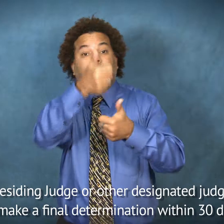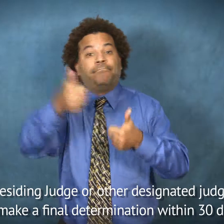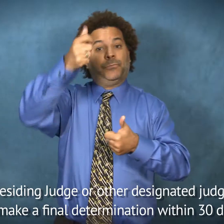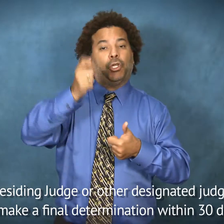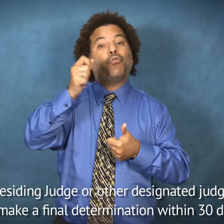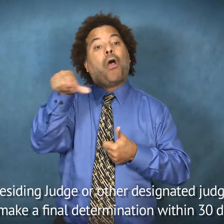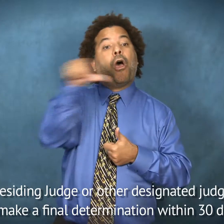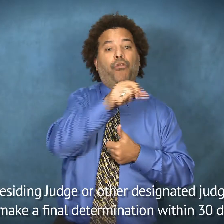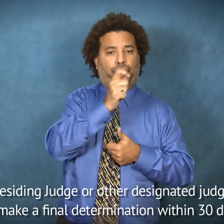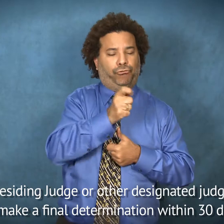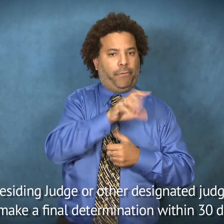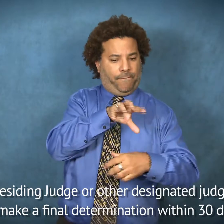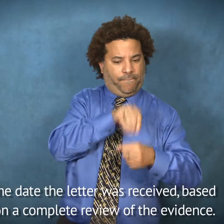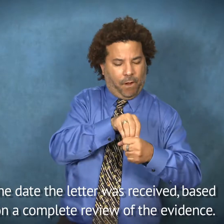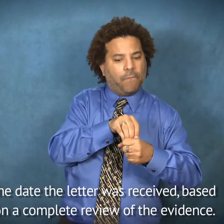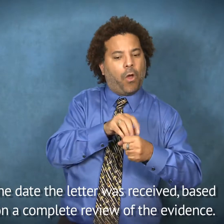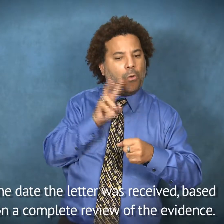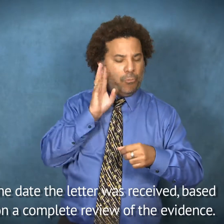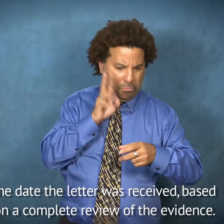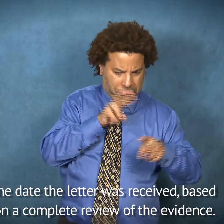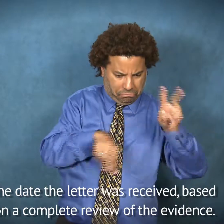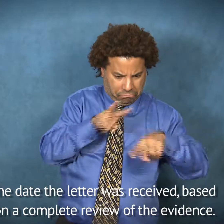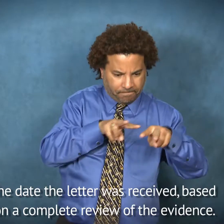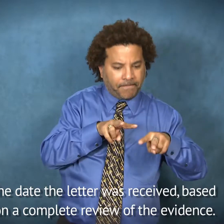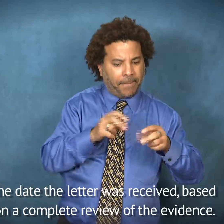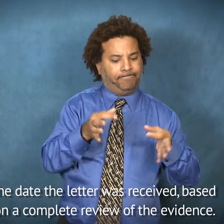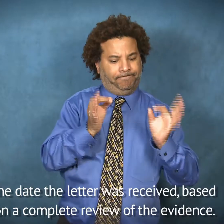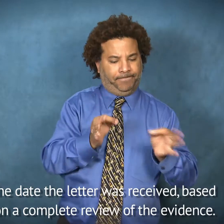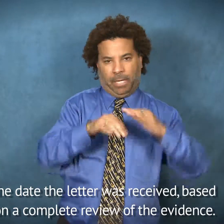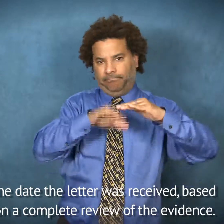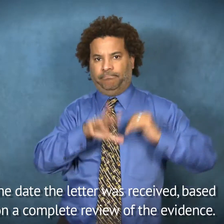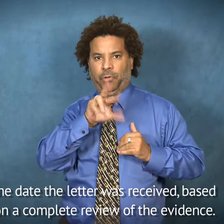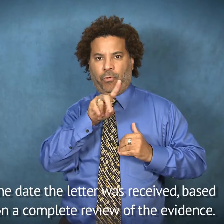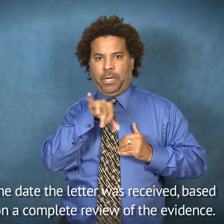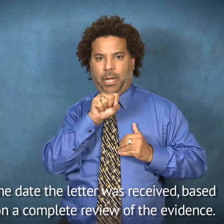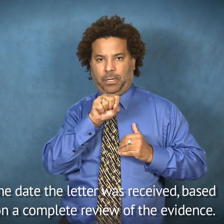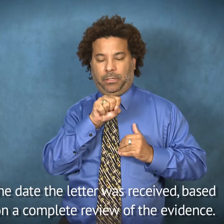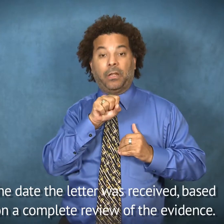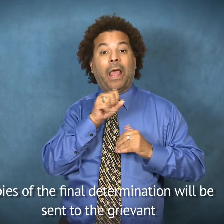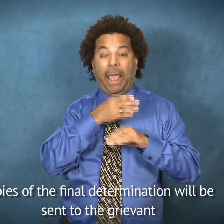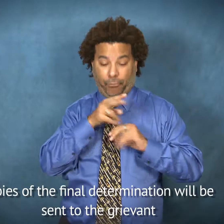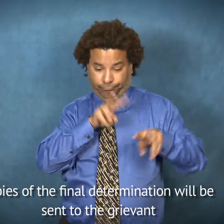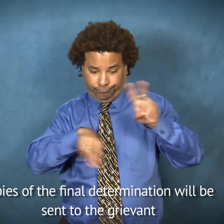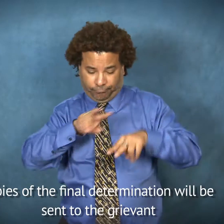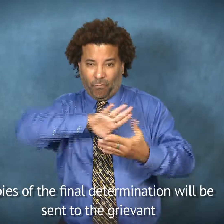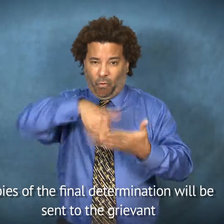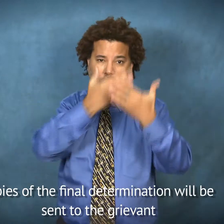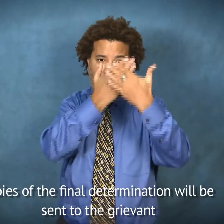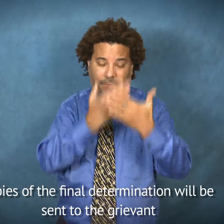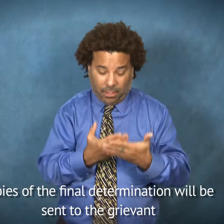final determination within 30 days of the date the letter was received, based upon a complete review of the evidence. Copies of the final determination